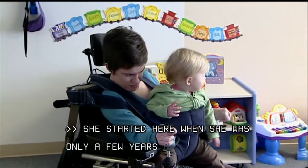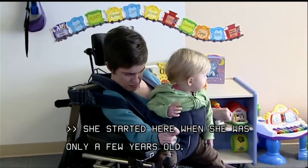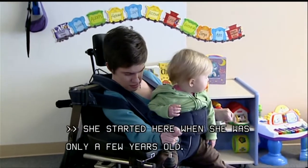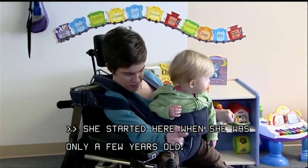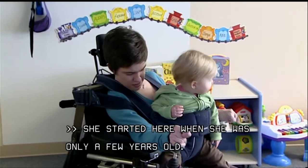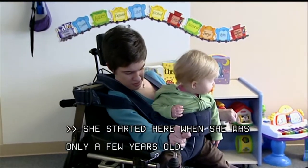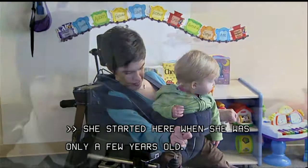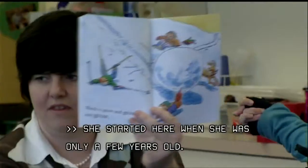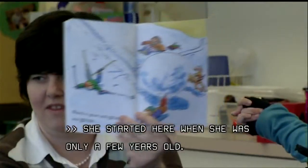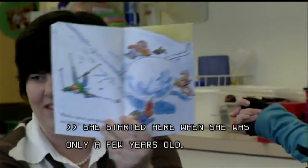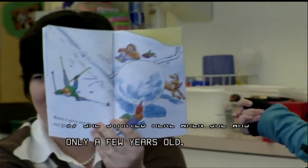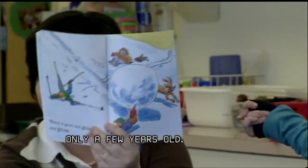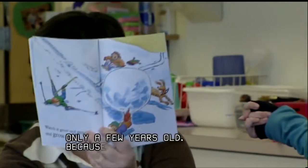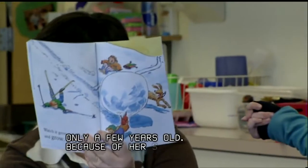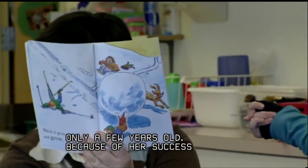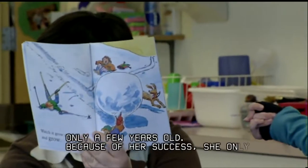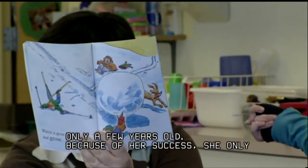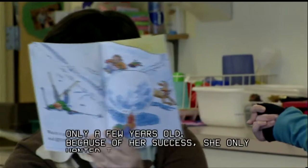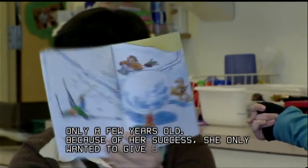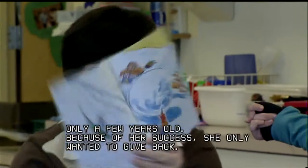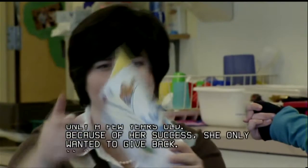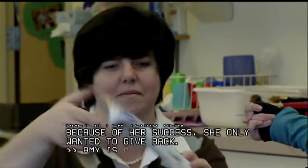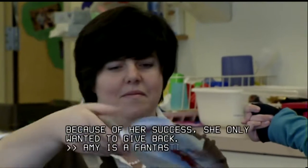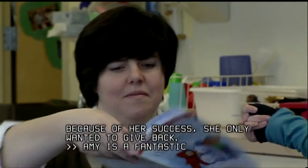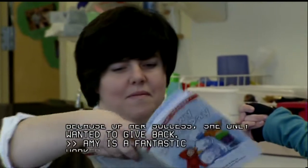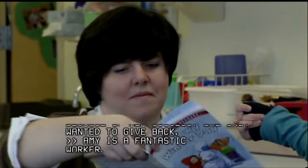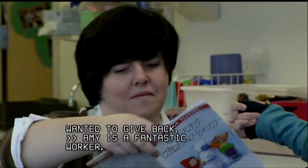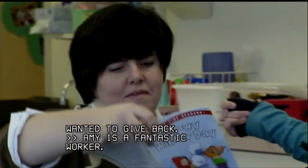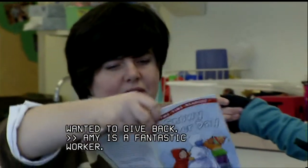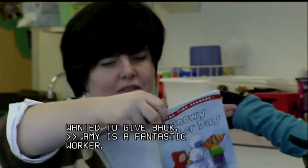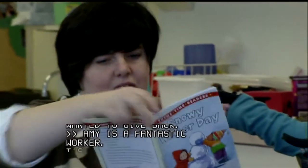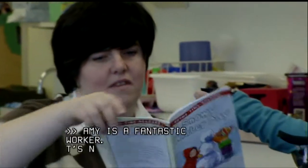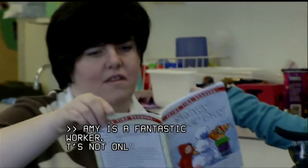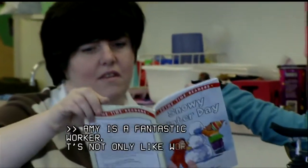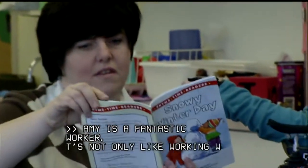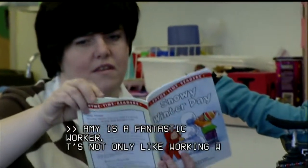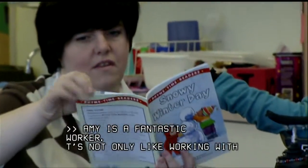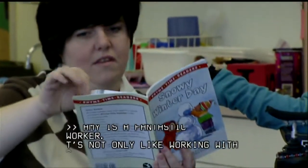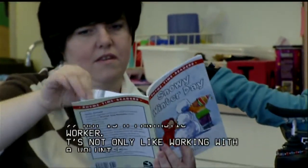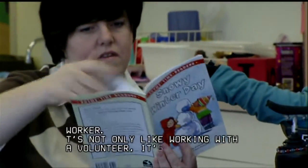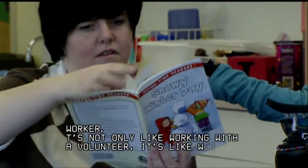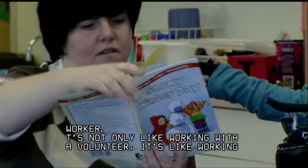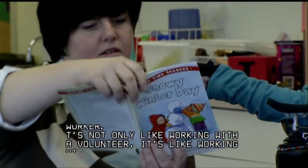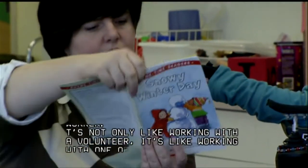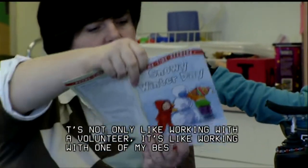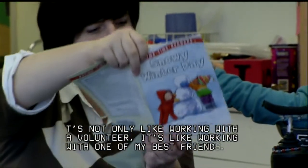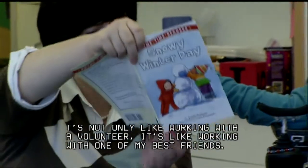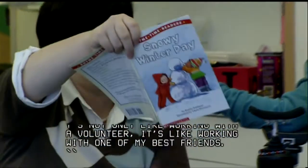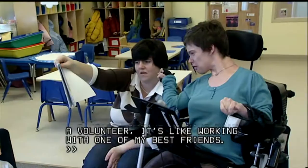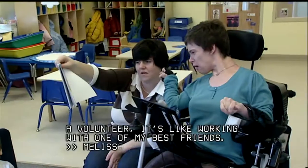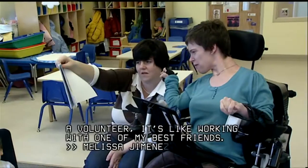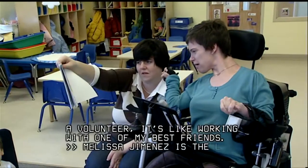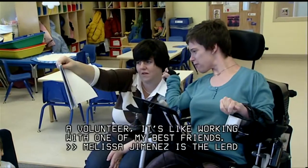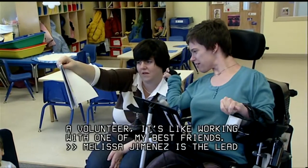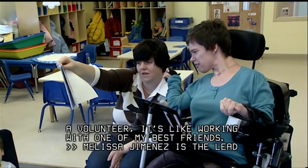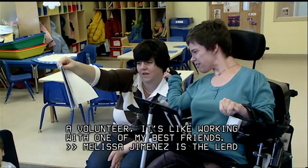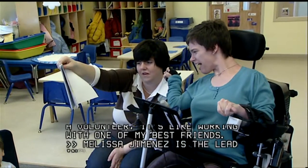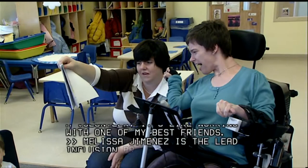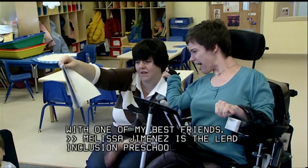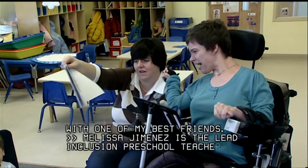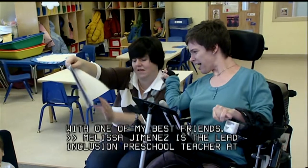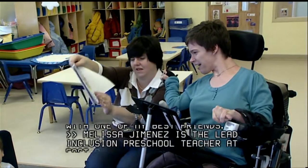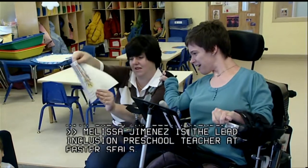with one of my best friends. Melissa Jimenez is the Lean Inclusion preschool teacher at Easter Steel. Her class